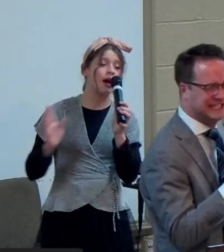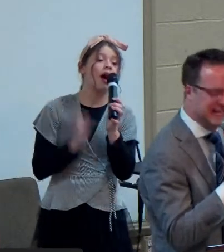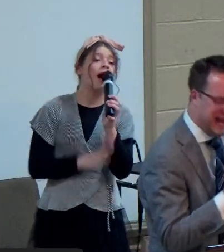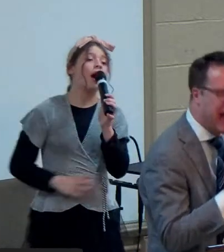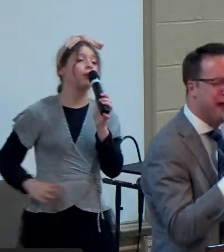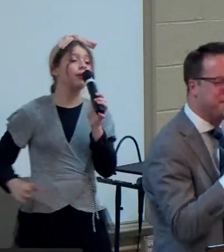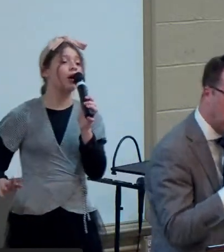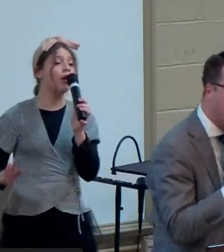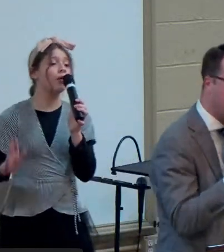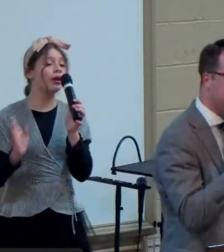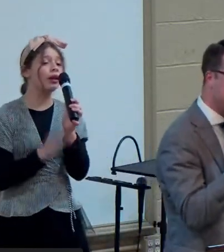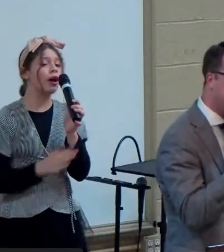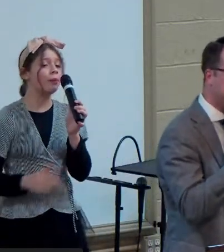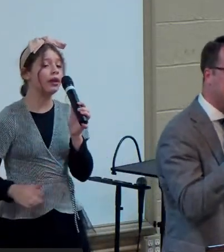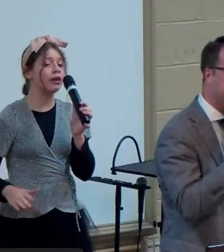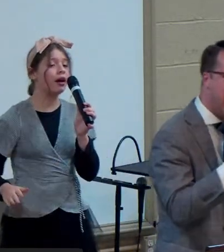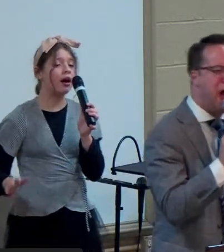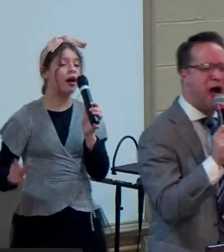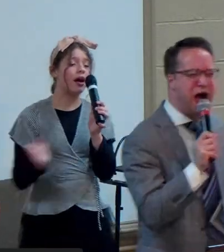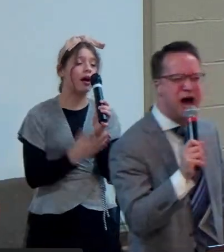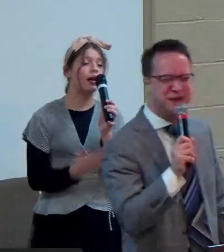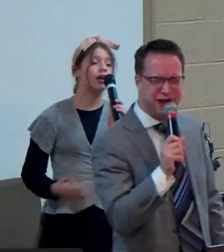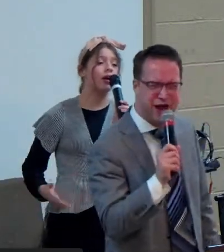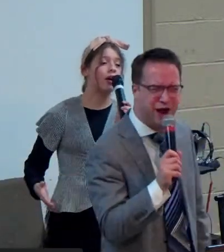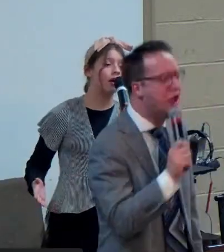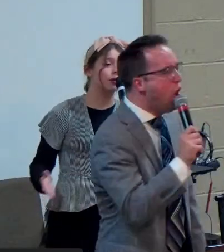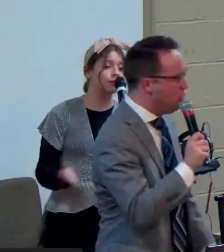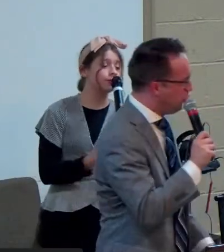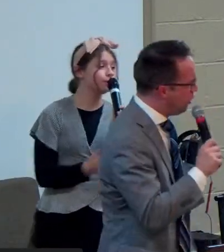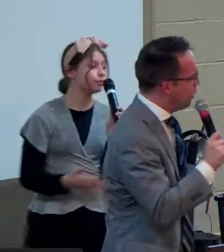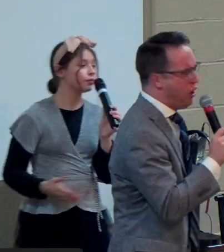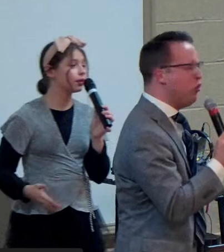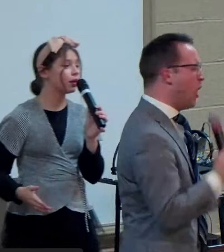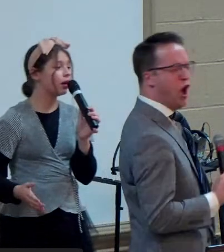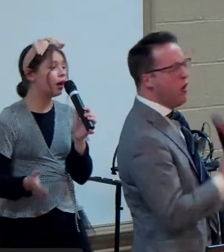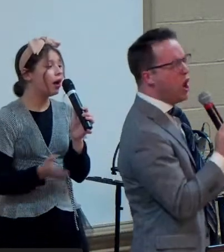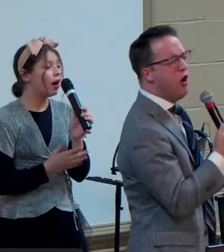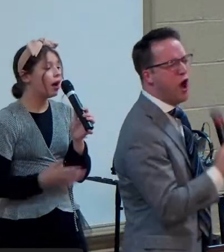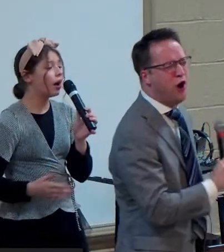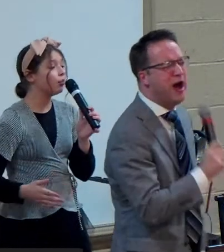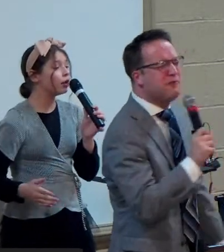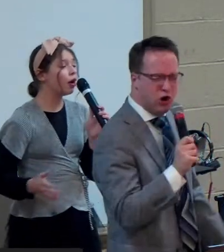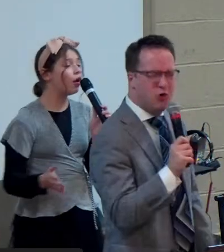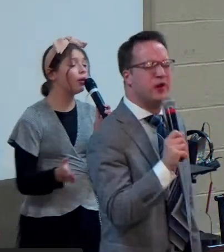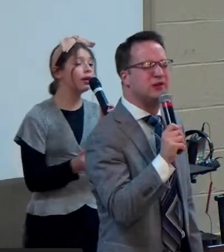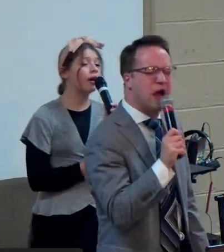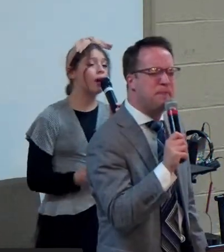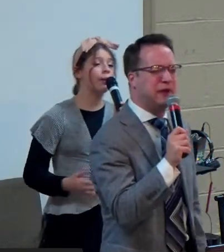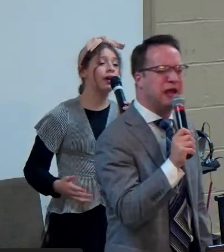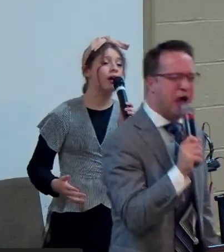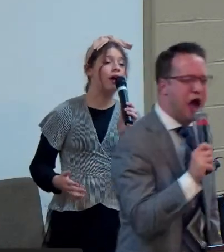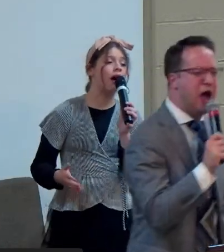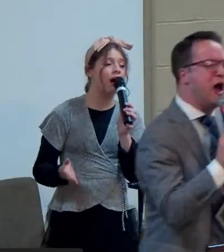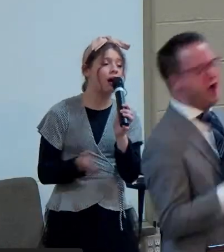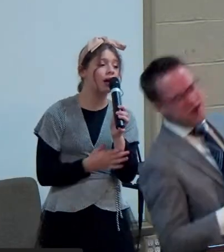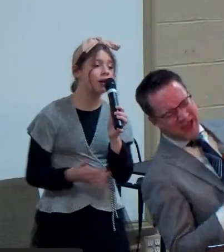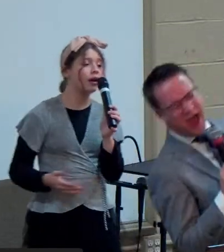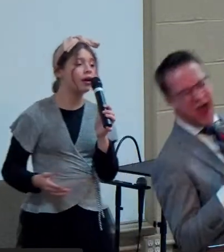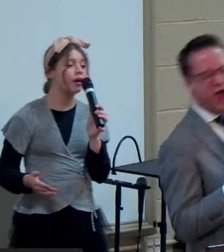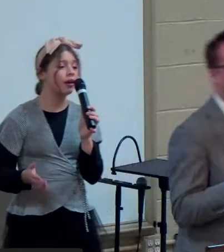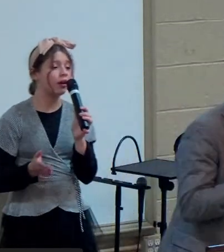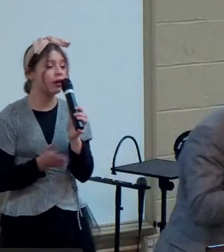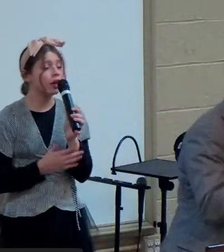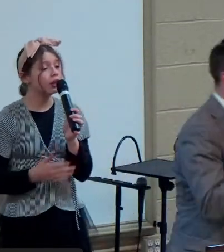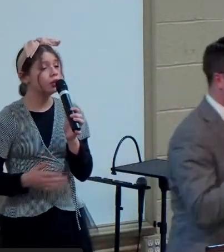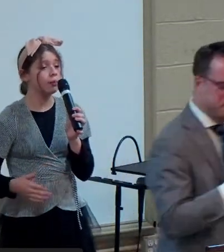it tonight, I'm going up yonder. Whoa, whoa, whoa, whoa, going up